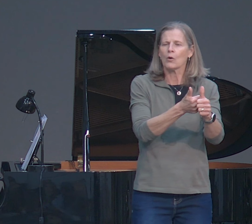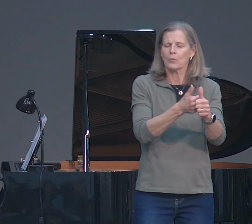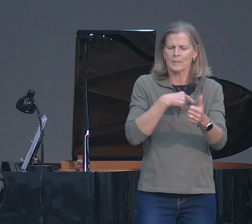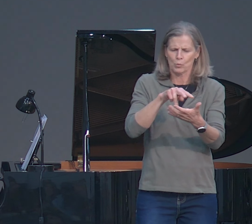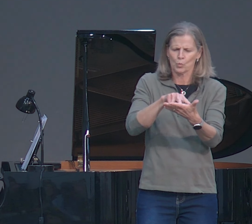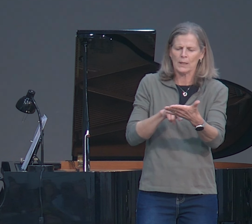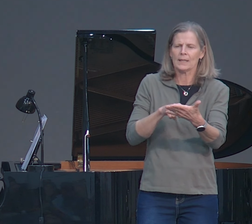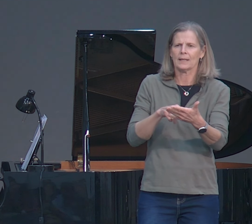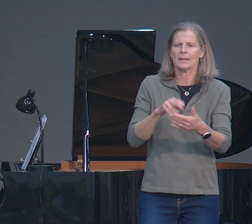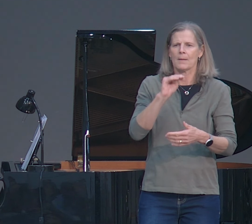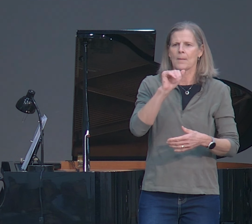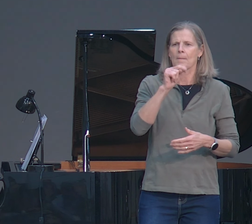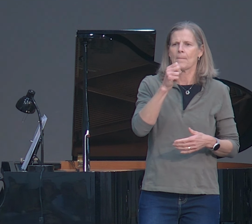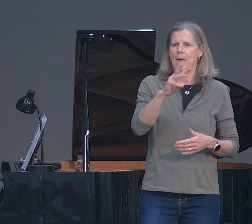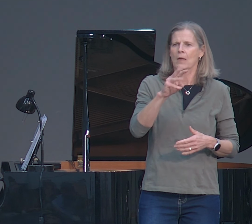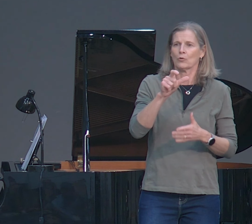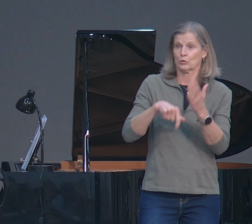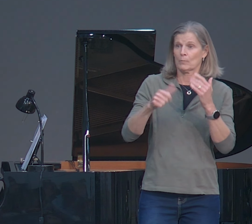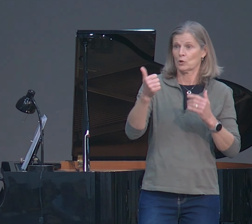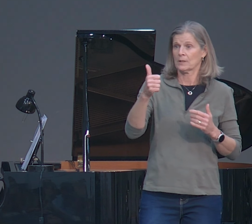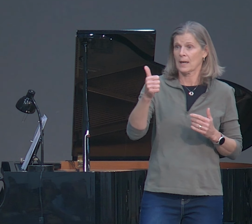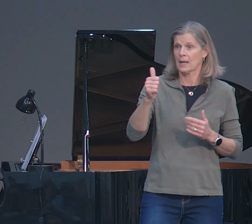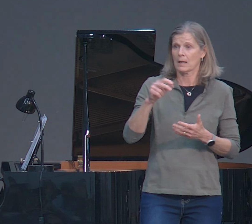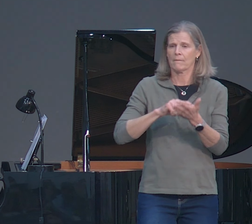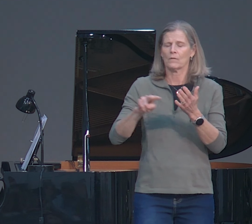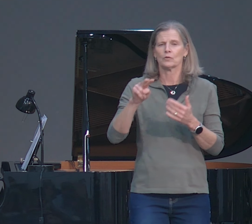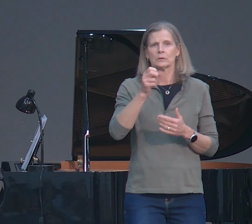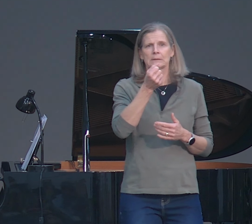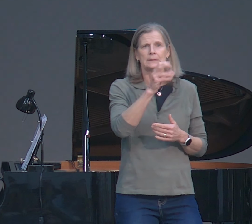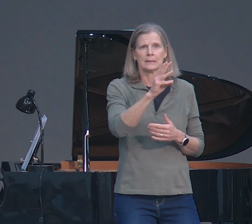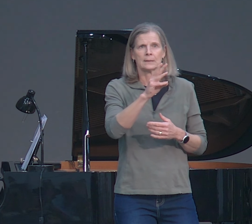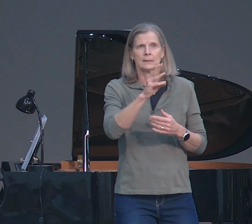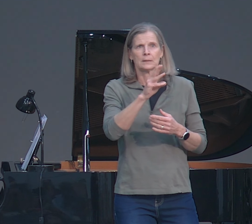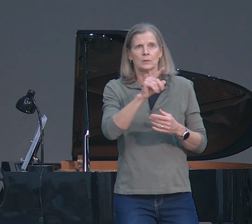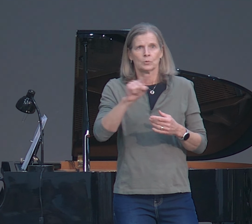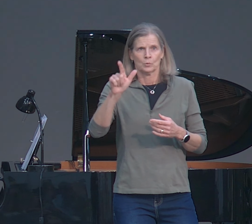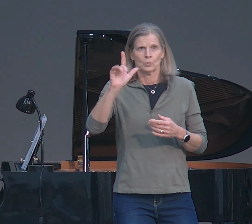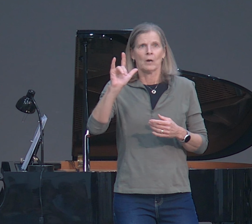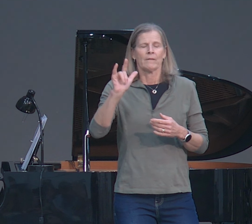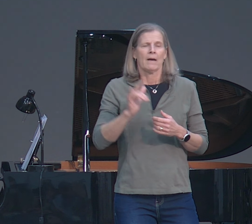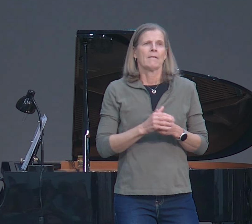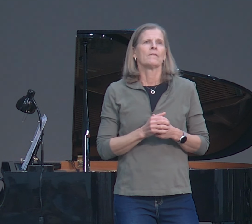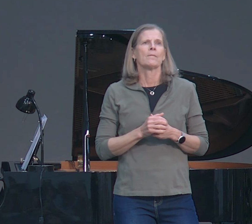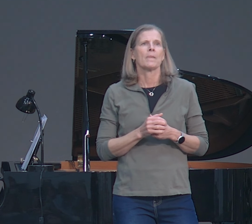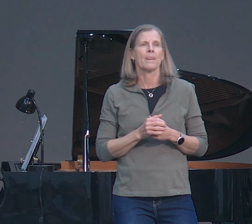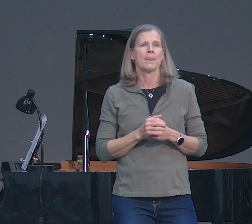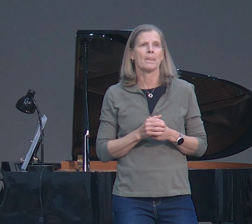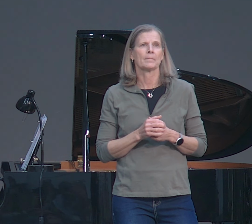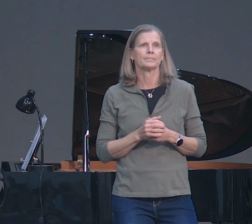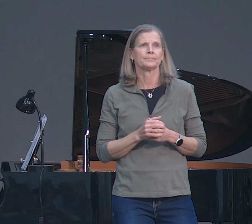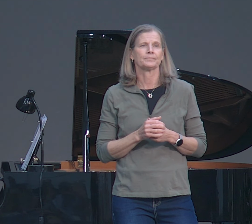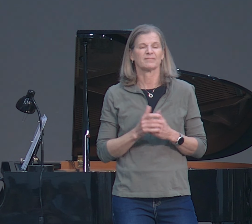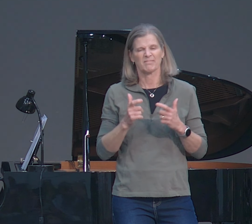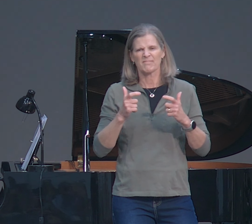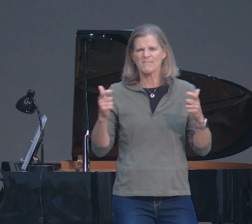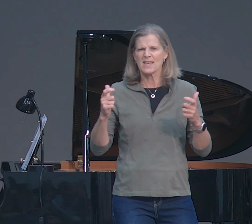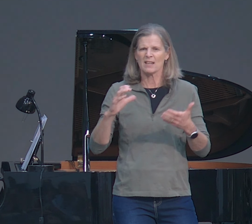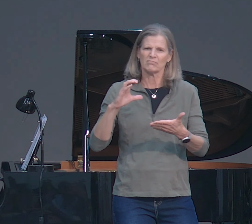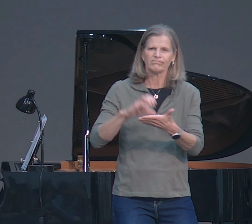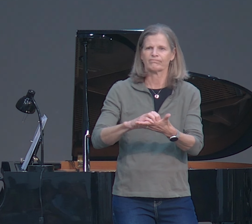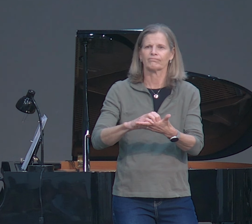We're going to be reading Matthew chapter 10, verses 16 through 25. It's a large section.